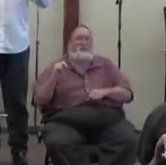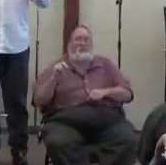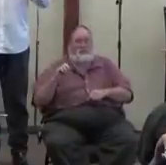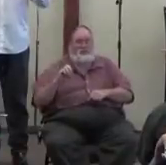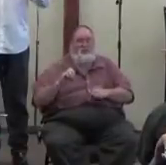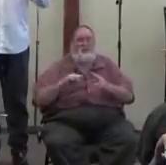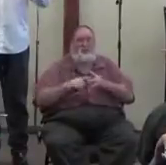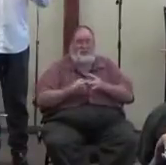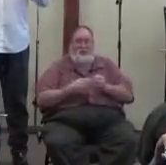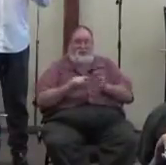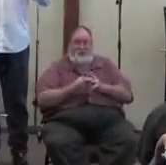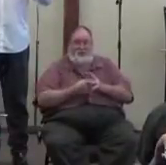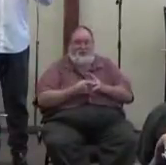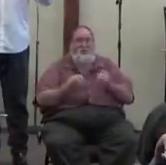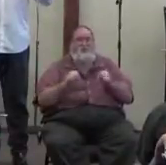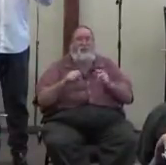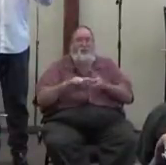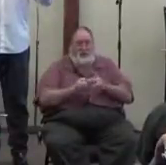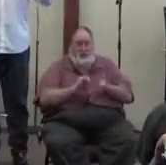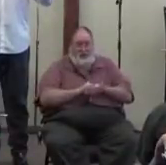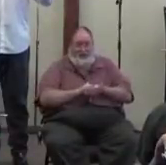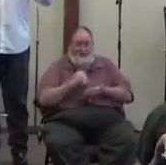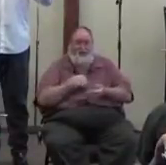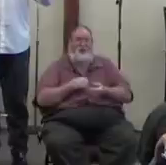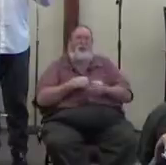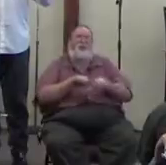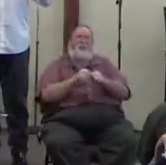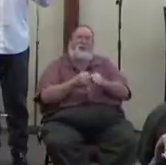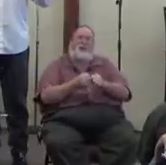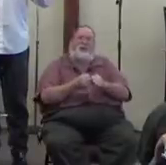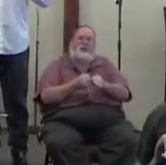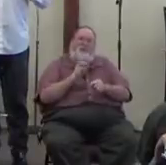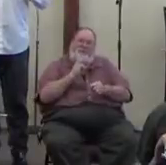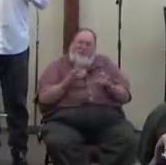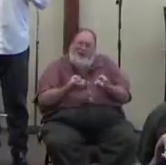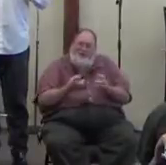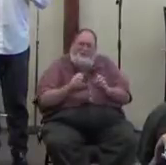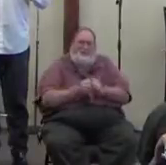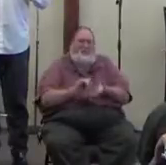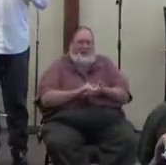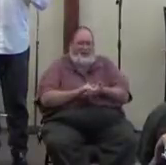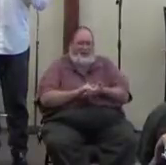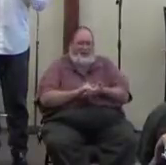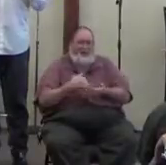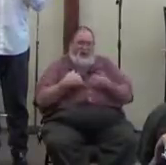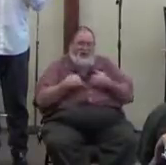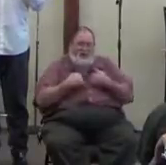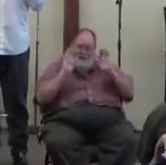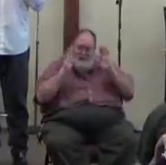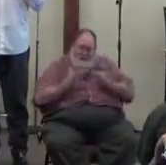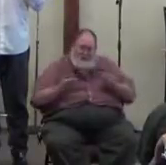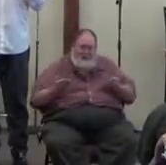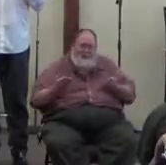this going. We need to break the ice with that, because we've got a really bad thing going on in this city with our churches